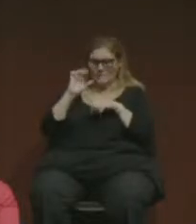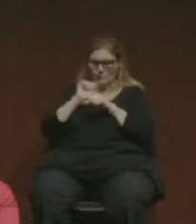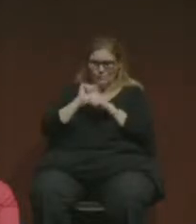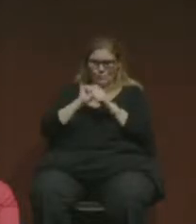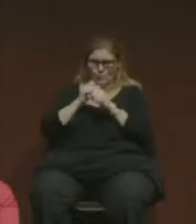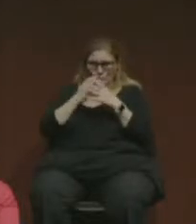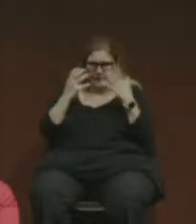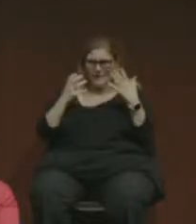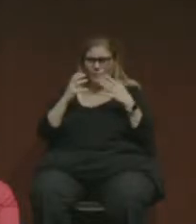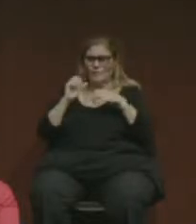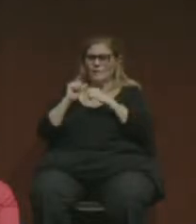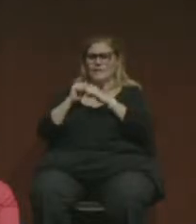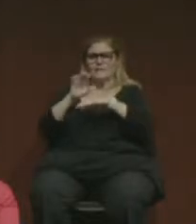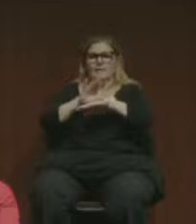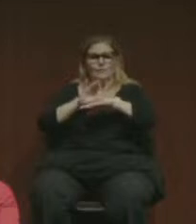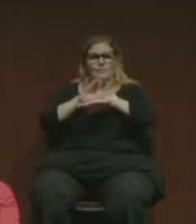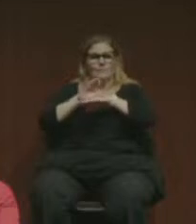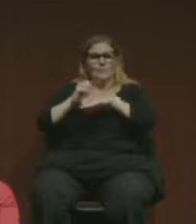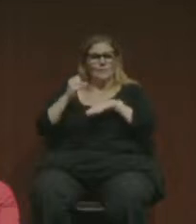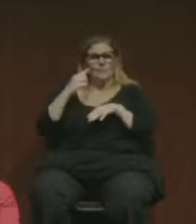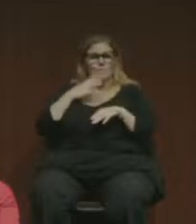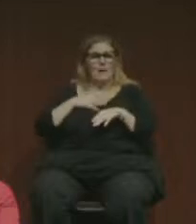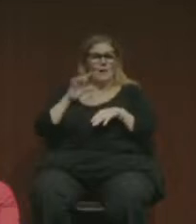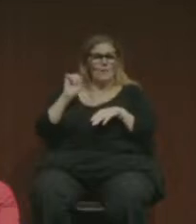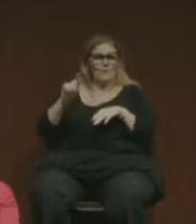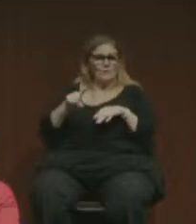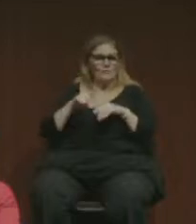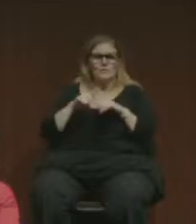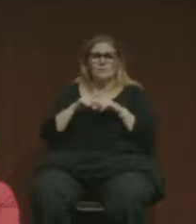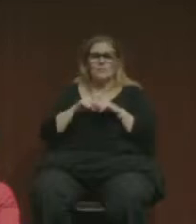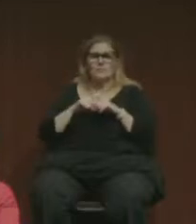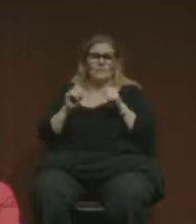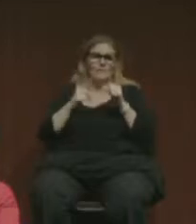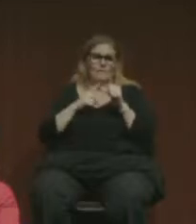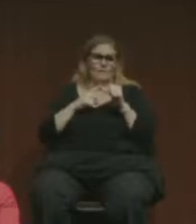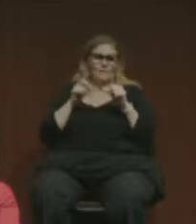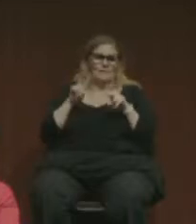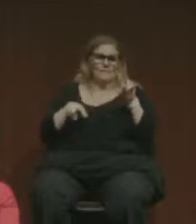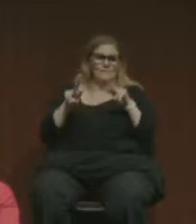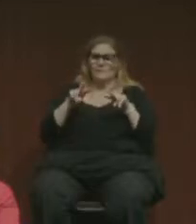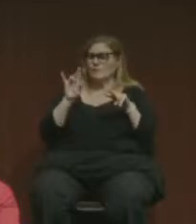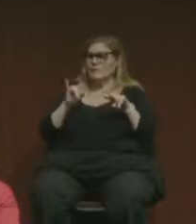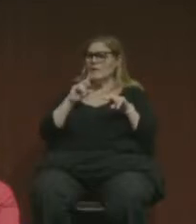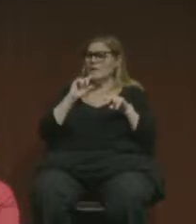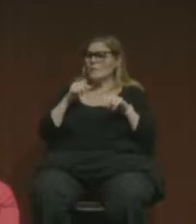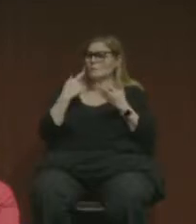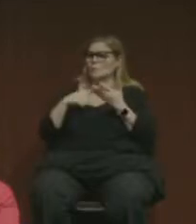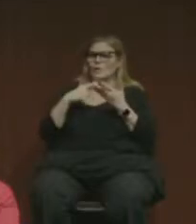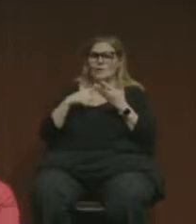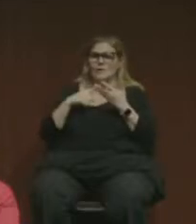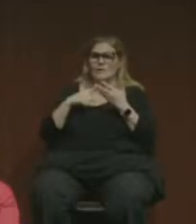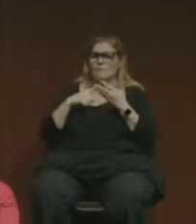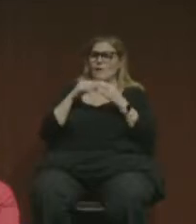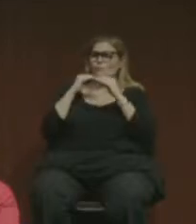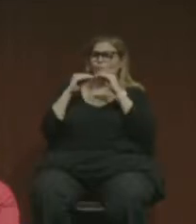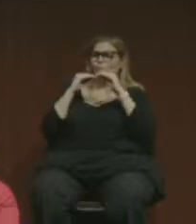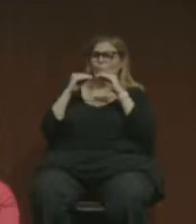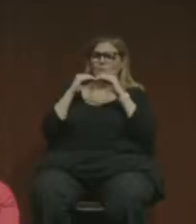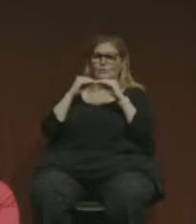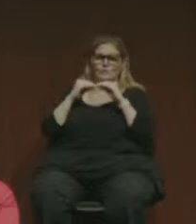the Caribbean. And so my question, well, first, the observation would be, like, when we're talking about